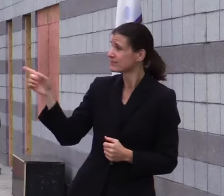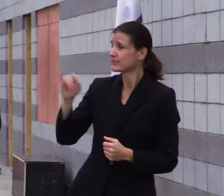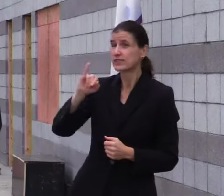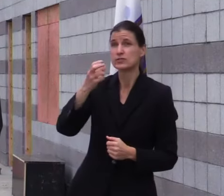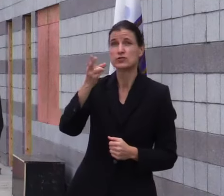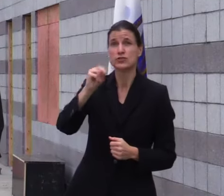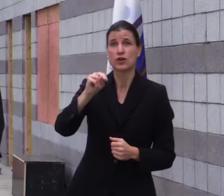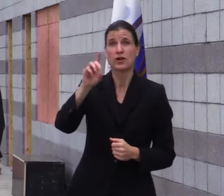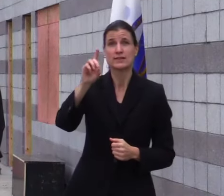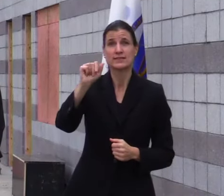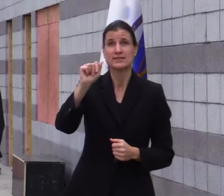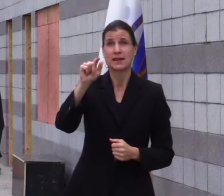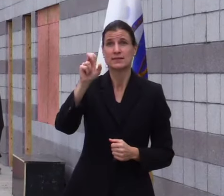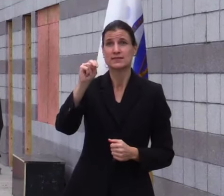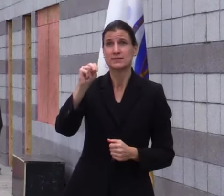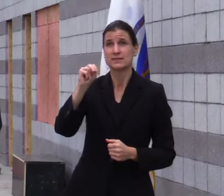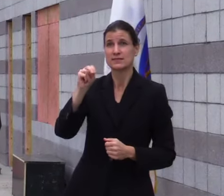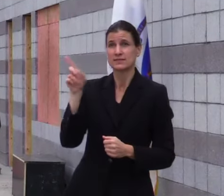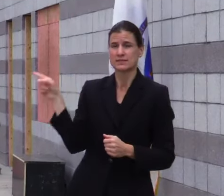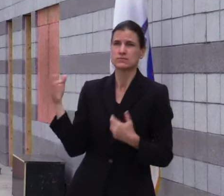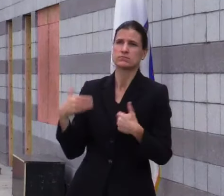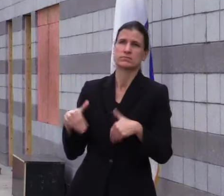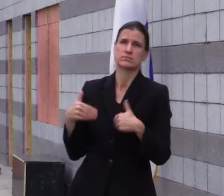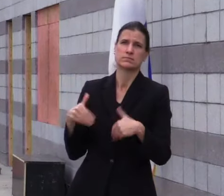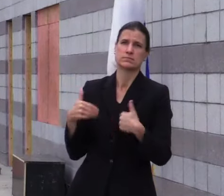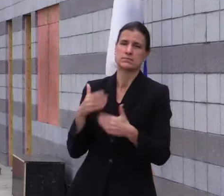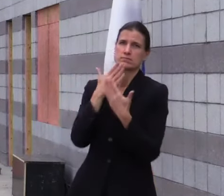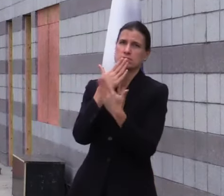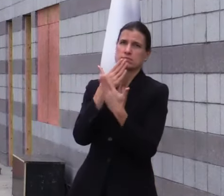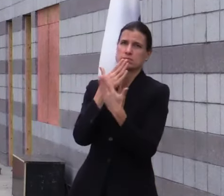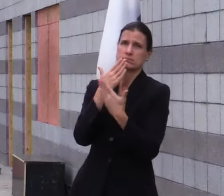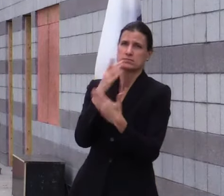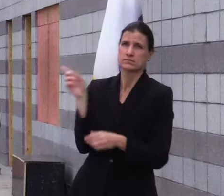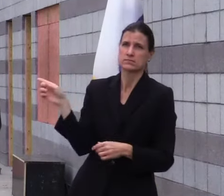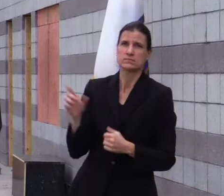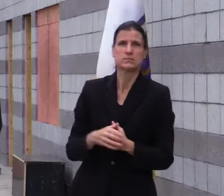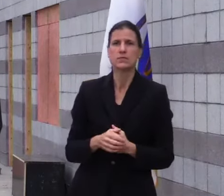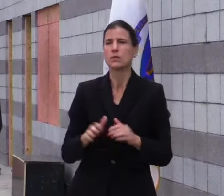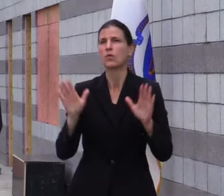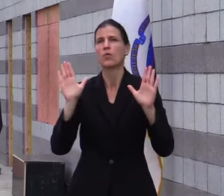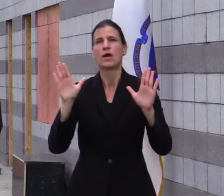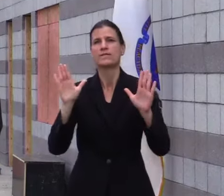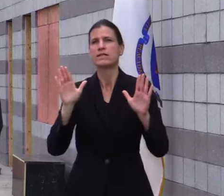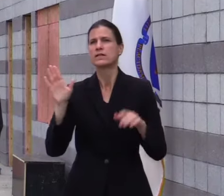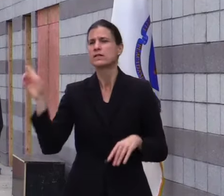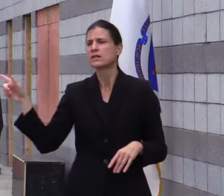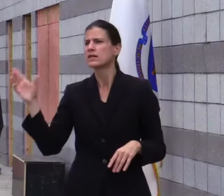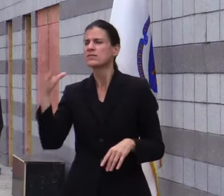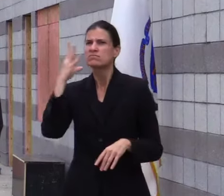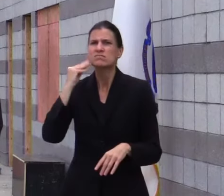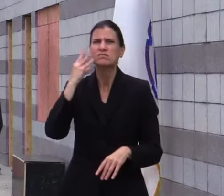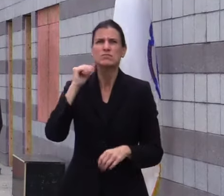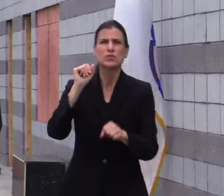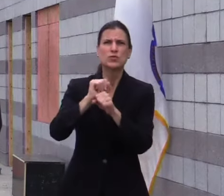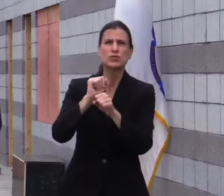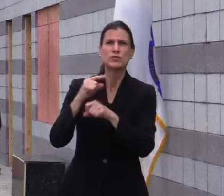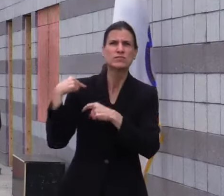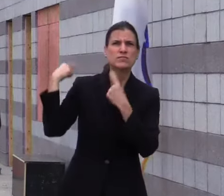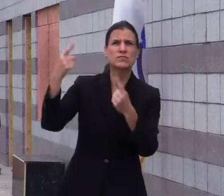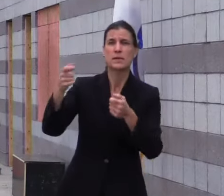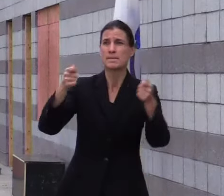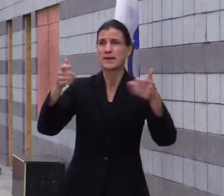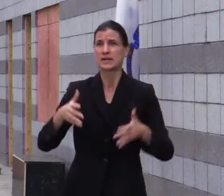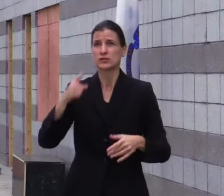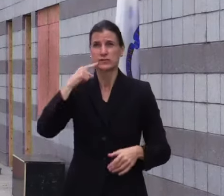this project that one of the things that it was going to need was a full-time experienced manager who knew how to